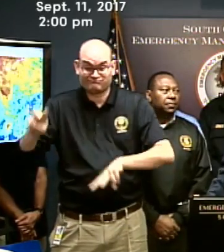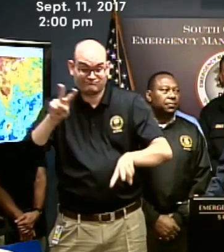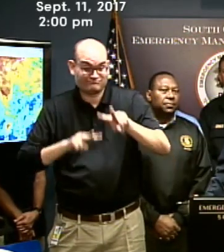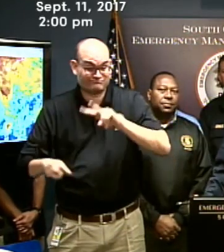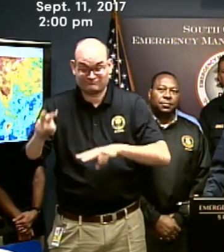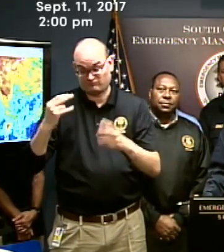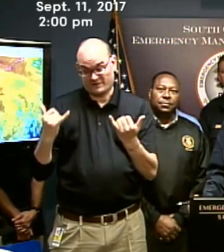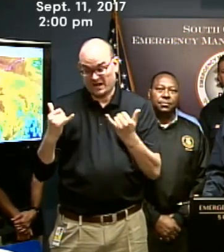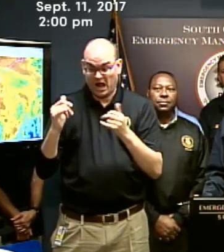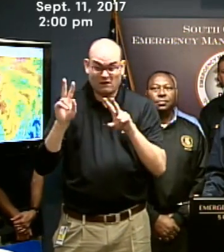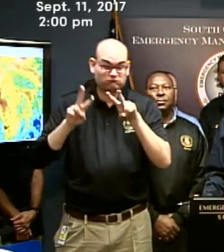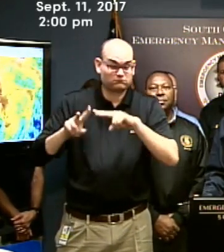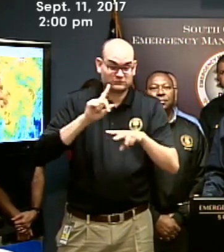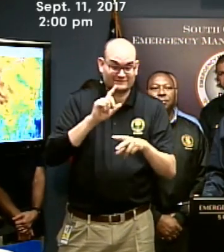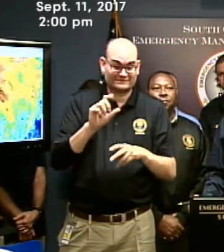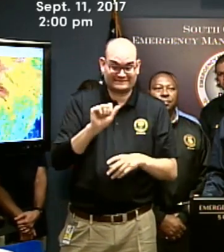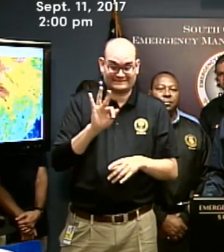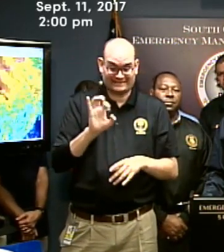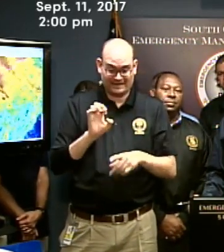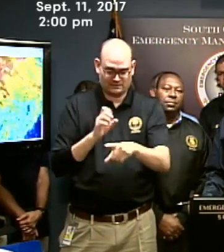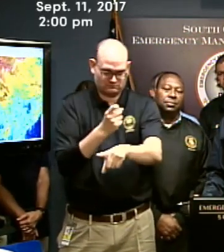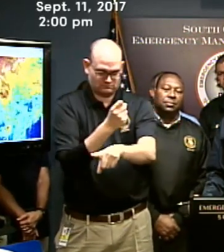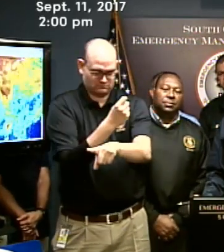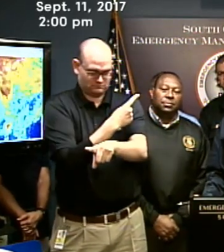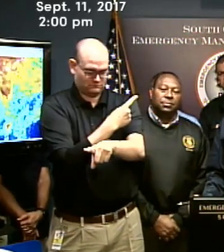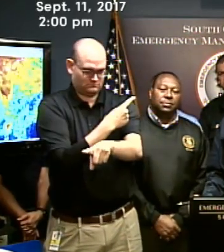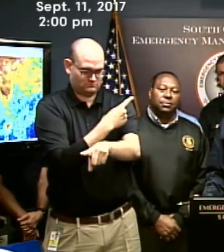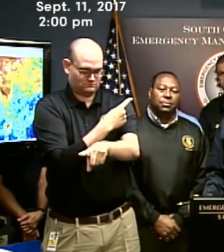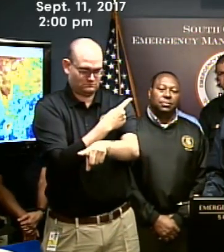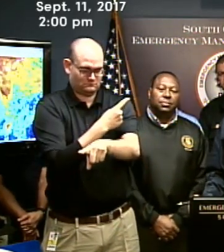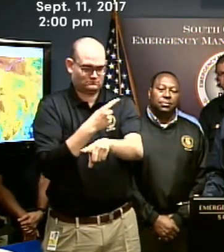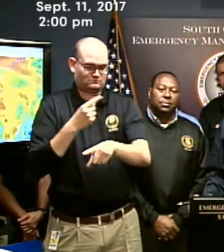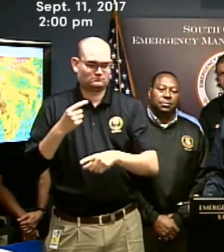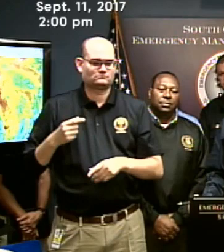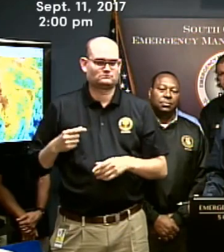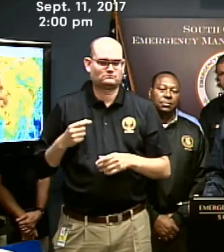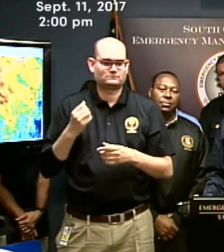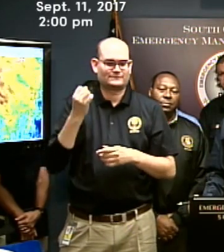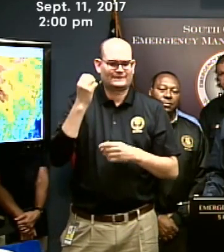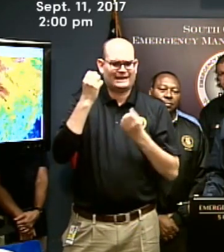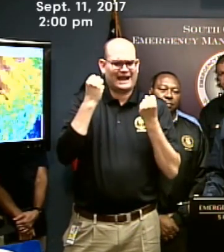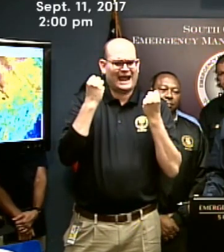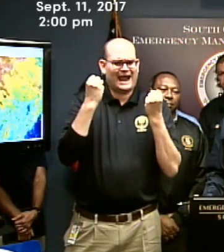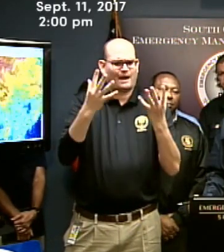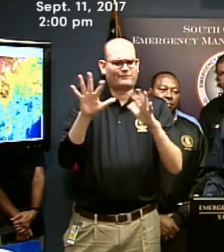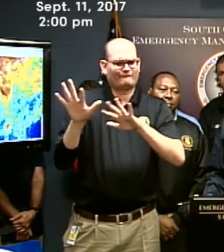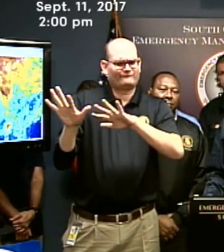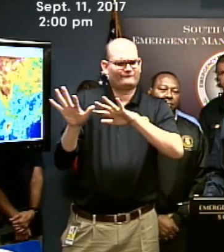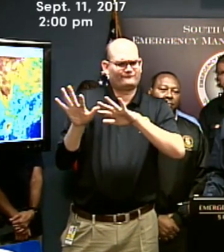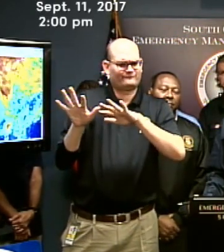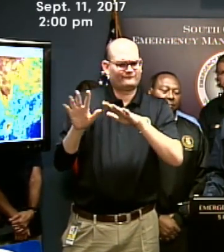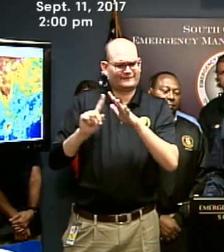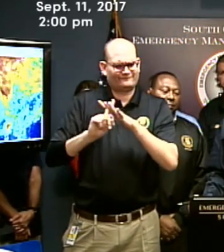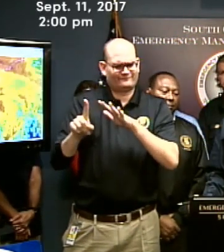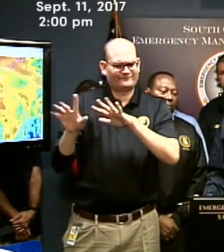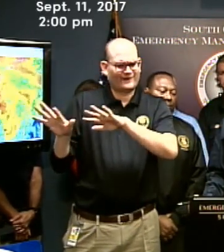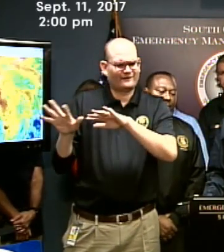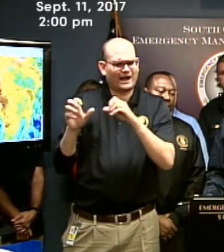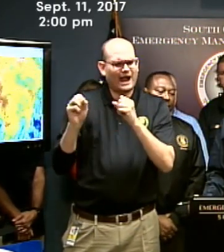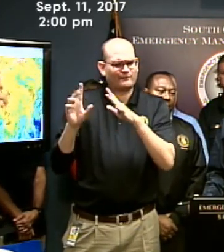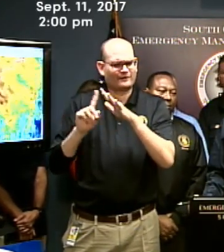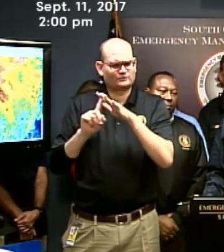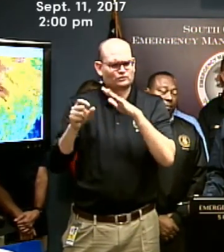Next question. Do we have any idea how many of the evacuees, this might be for DSS, in the shelters are